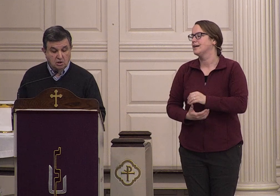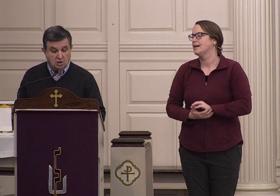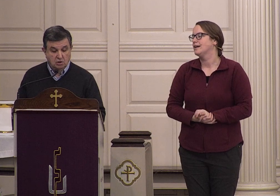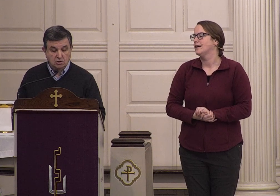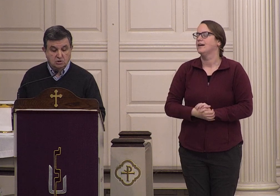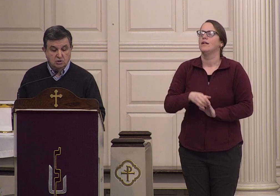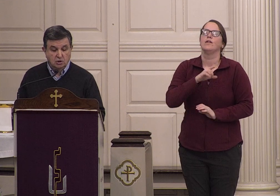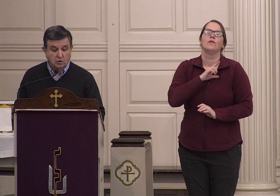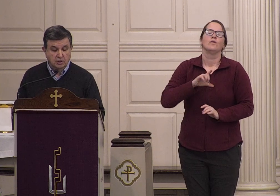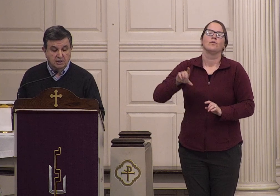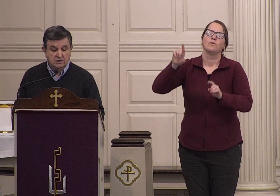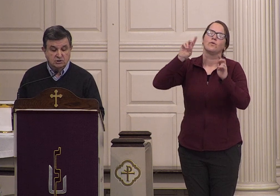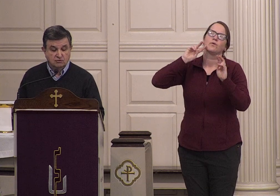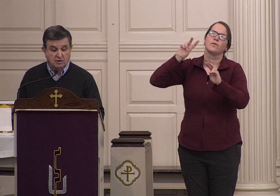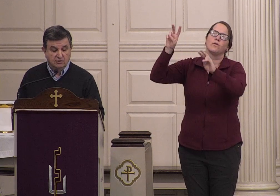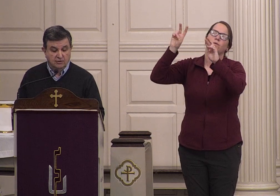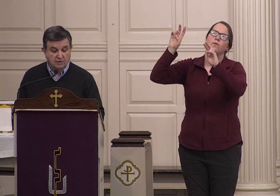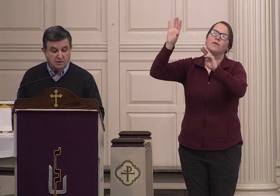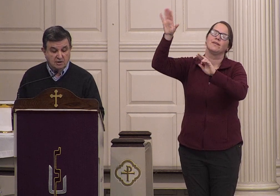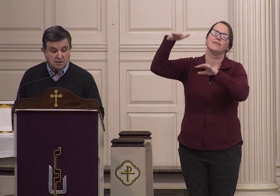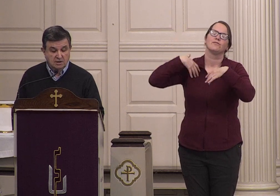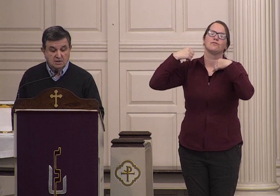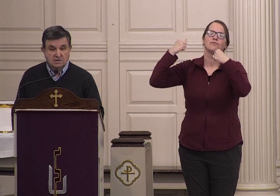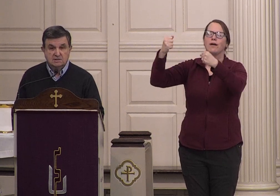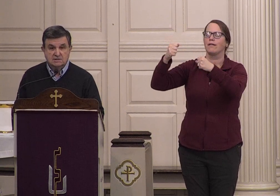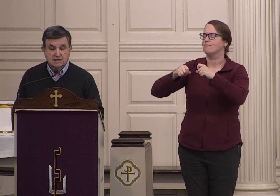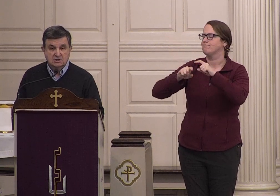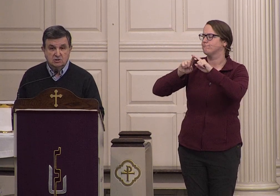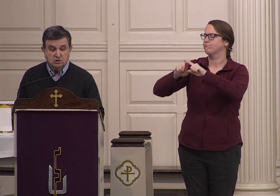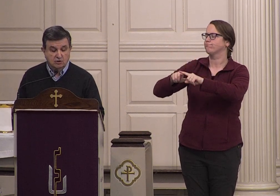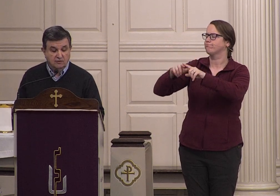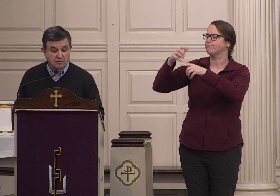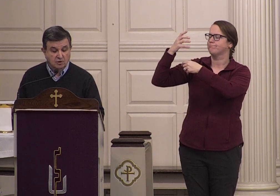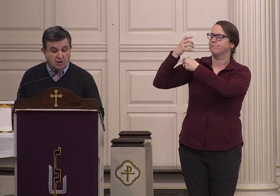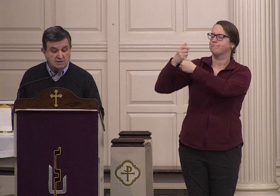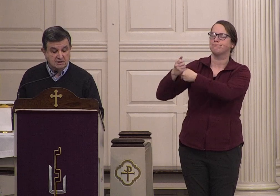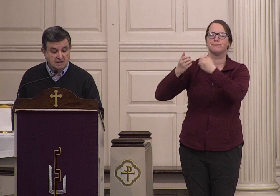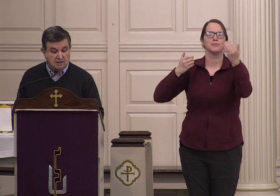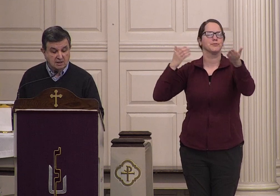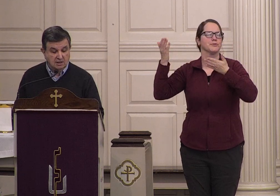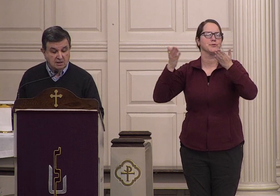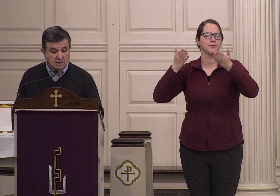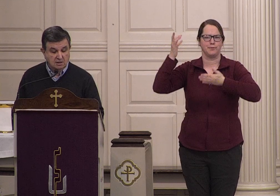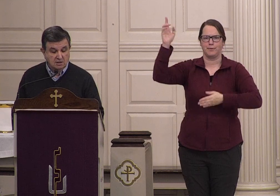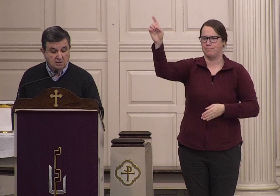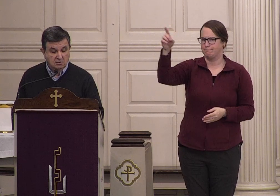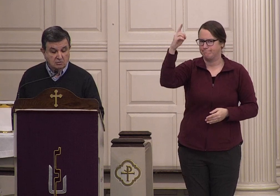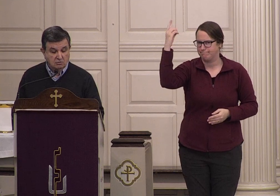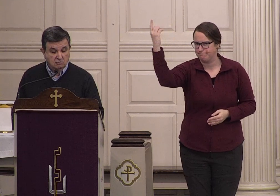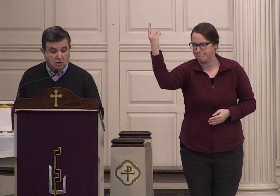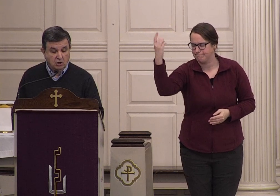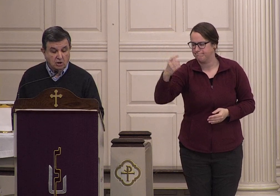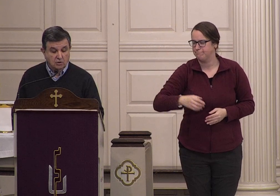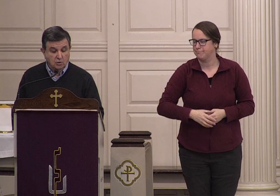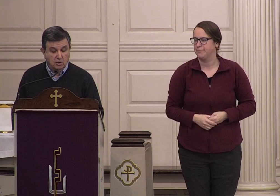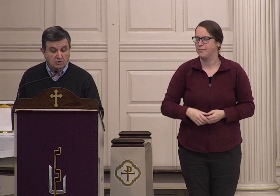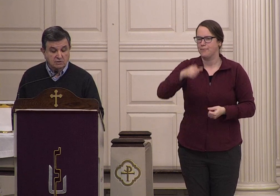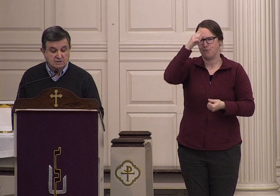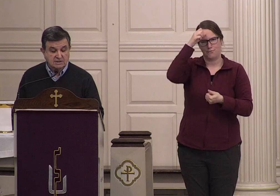Look to the Lord in his strength. Seek to serve him constantly. Recall the wondrous